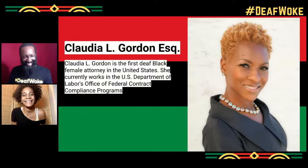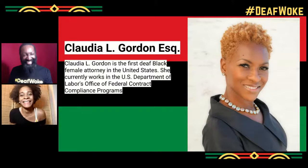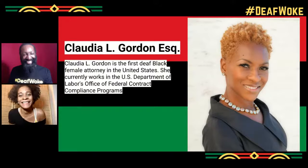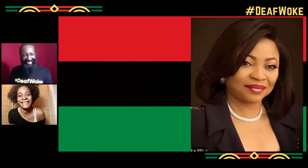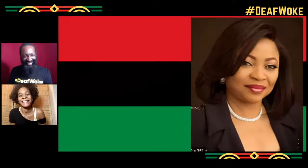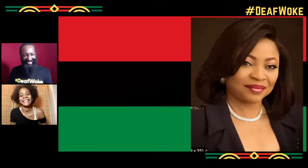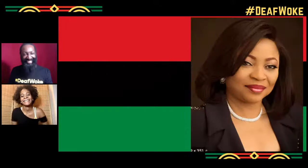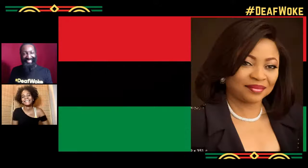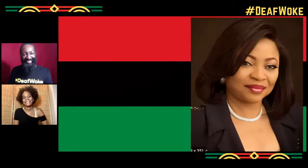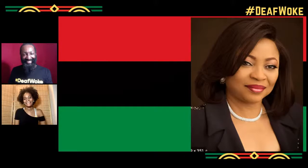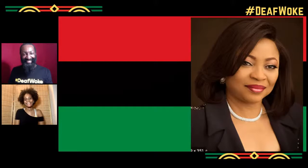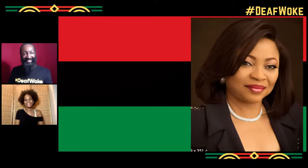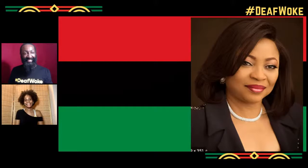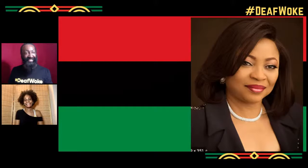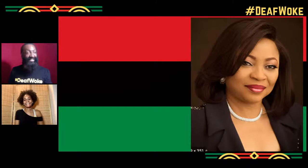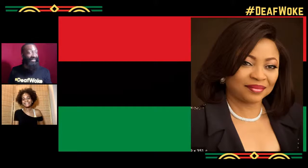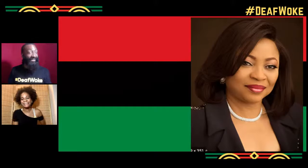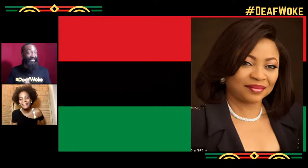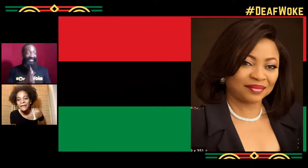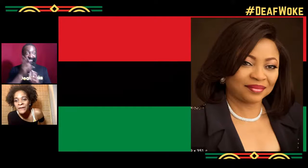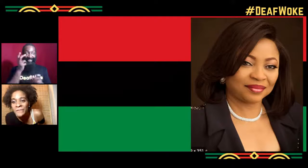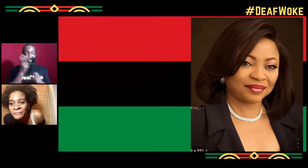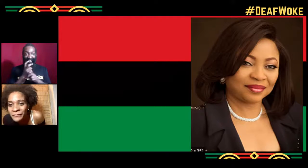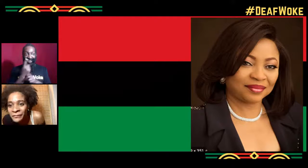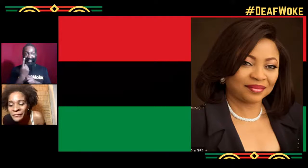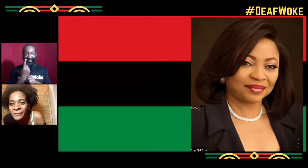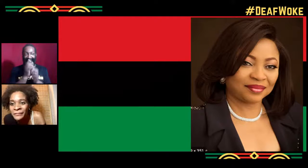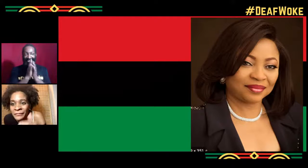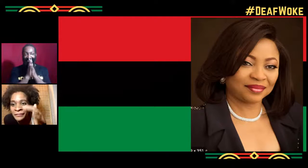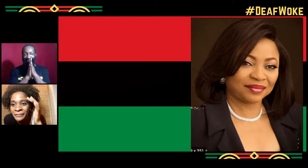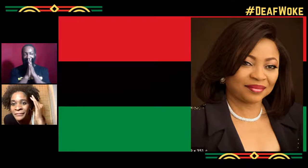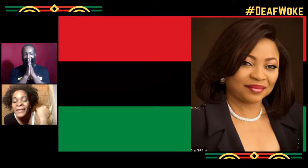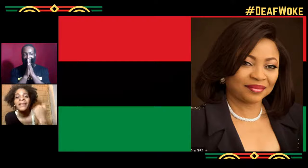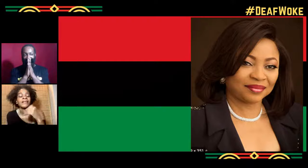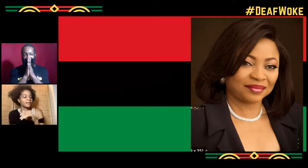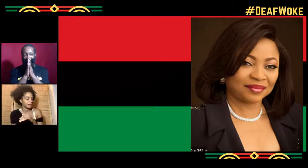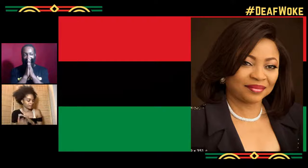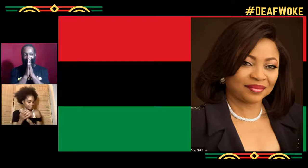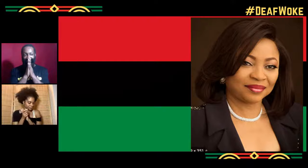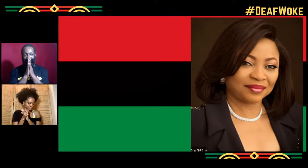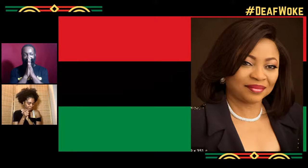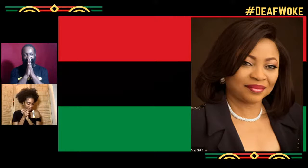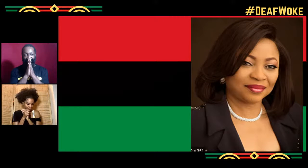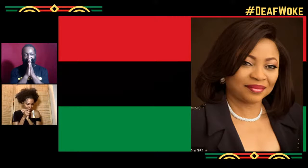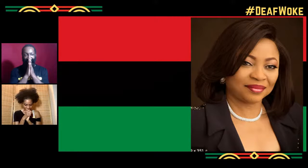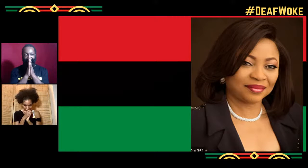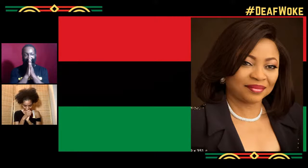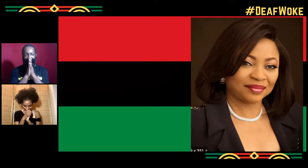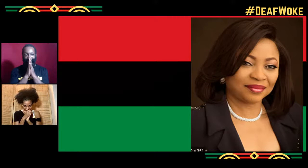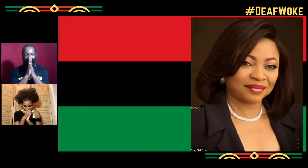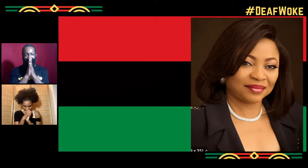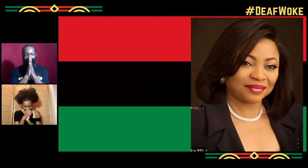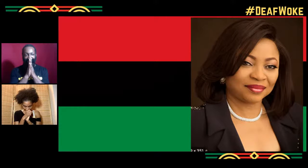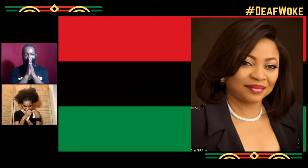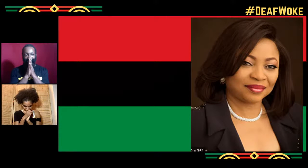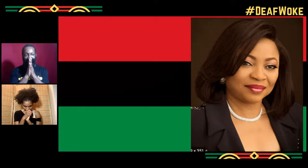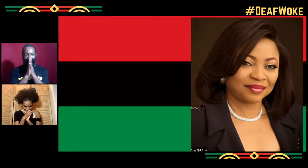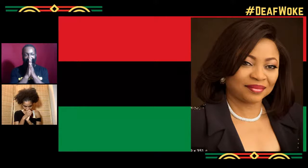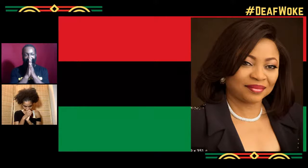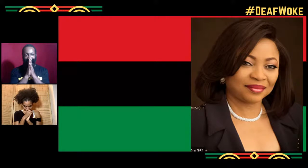mischievous. She's the one I met at Howard. Yep. Yeah, that's fair. This is a hard one. Oh, I